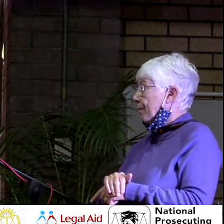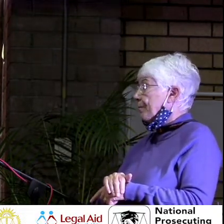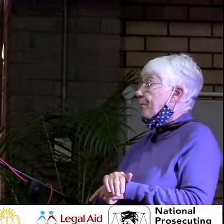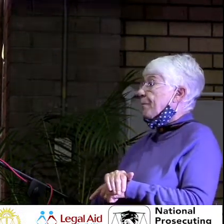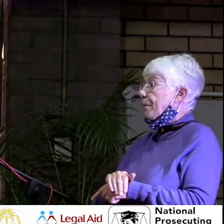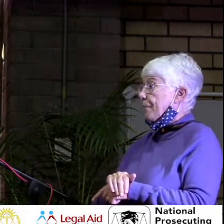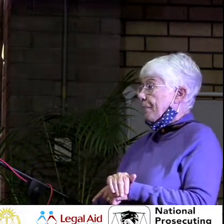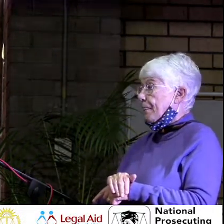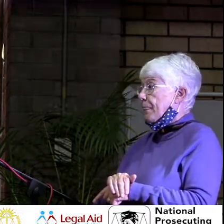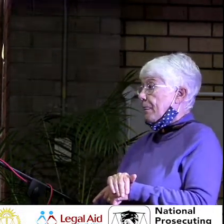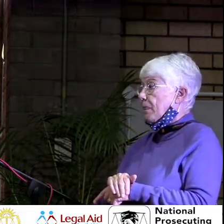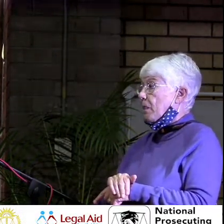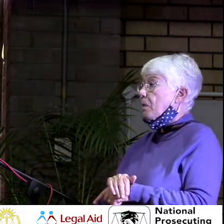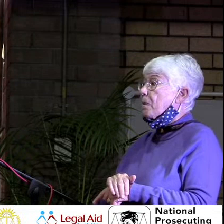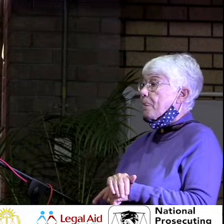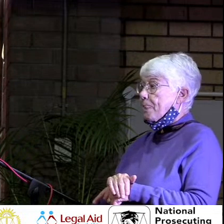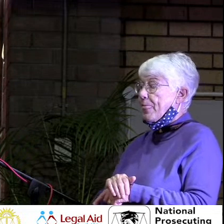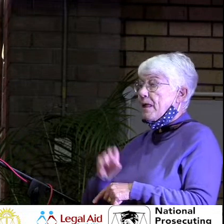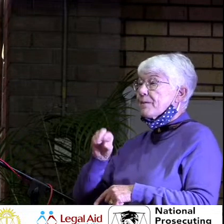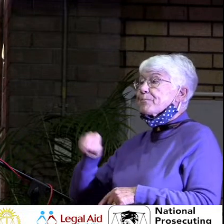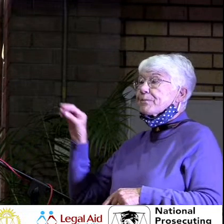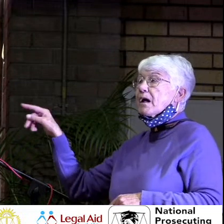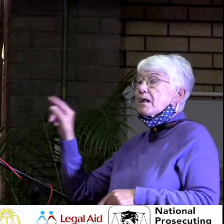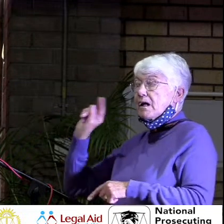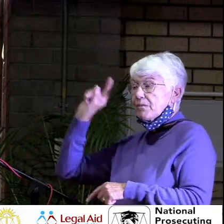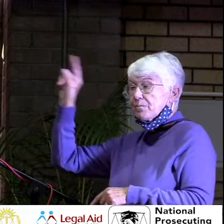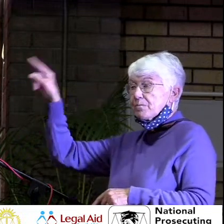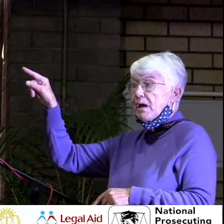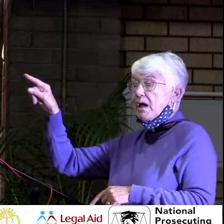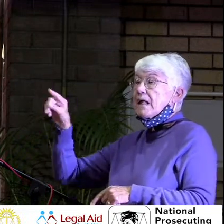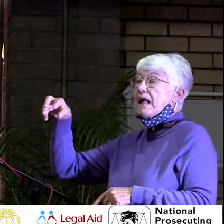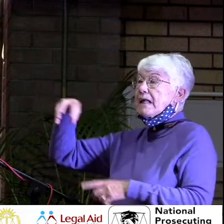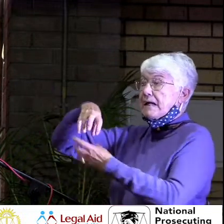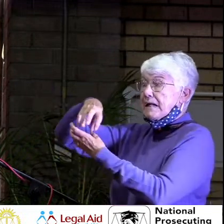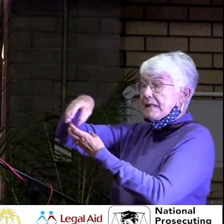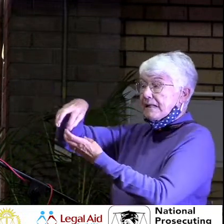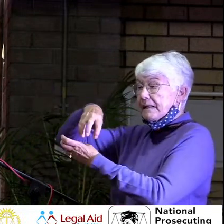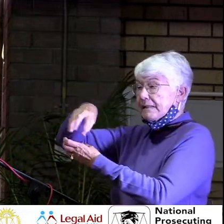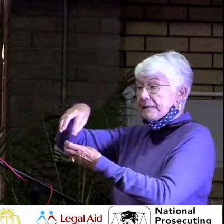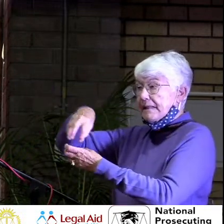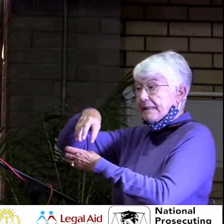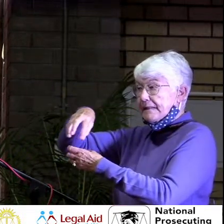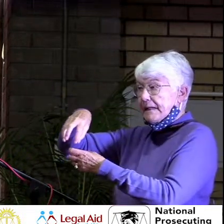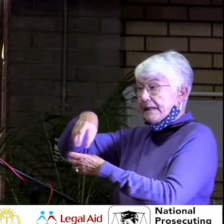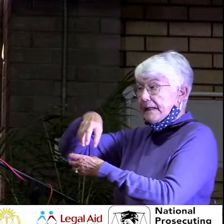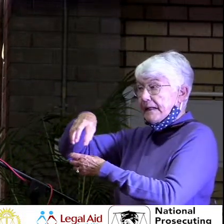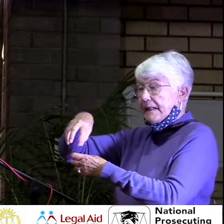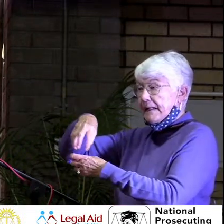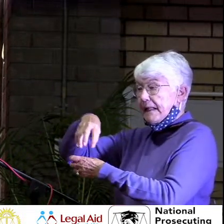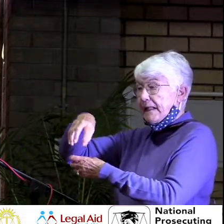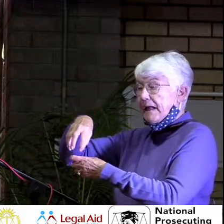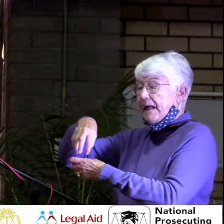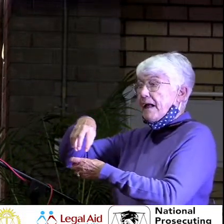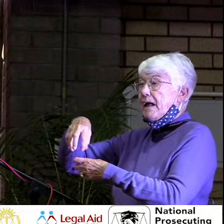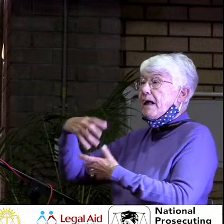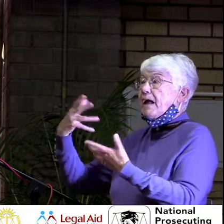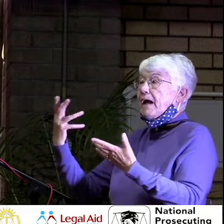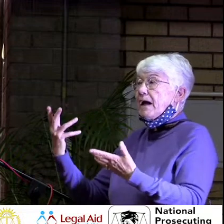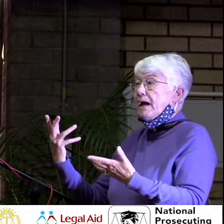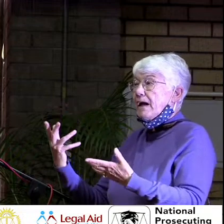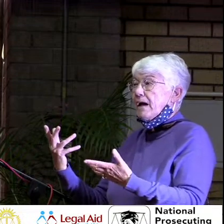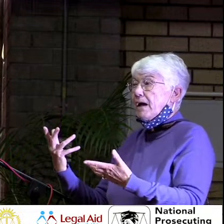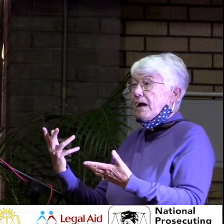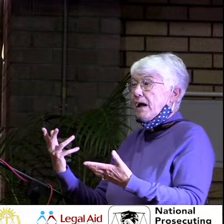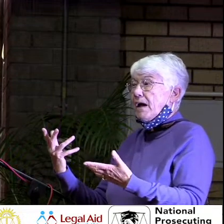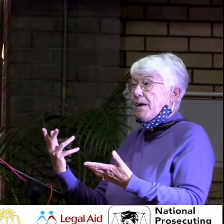center. There is risk assessment to check as to how can they be placed or where can be placed in the correctional center, the